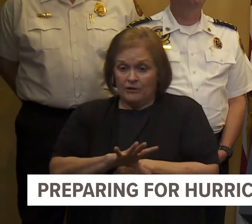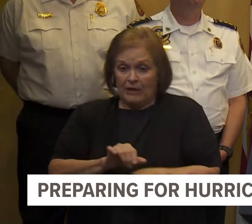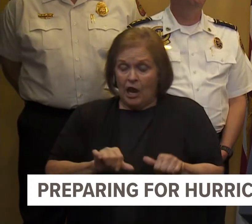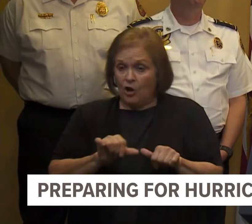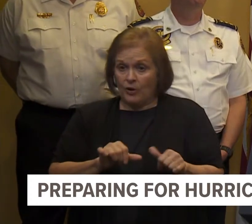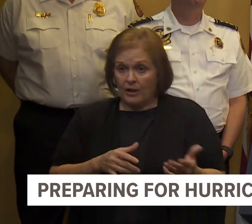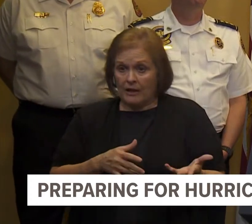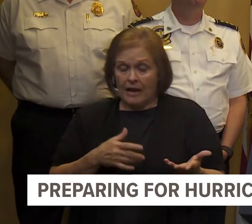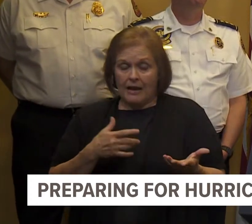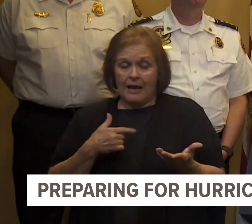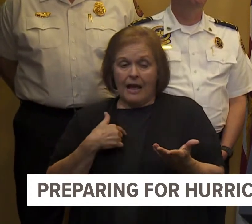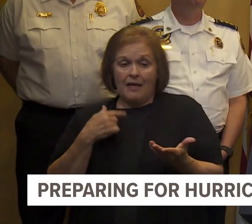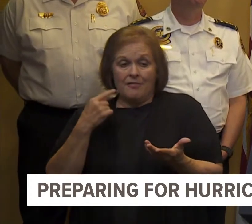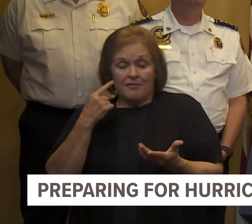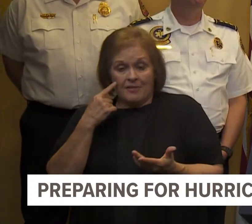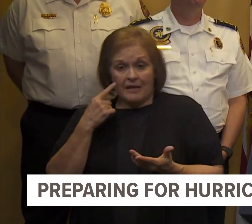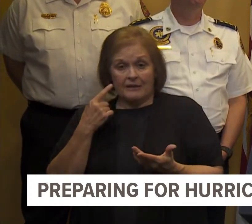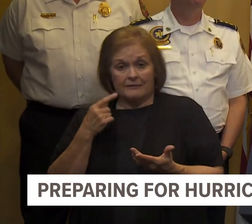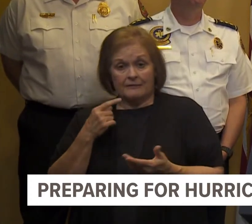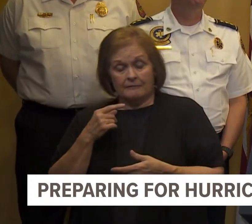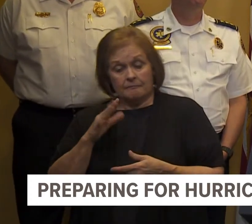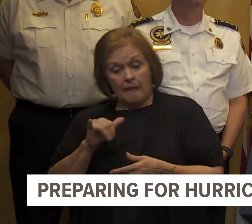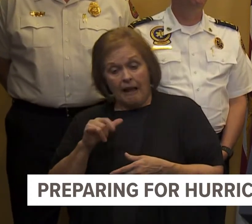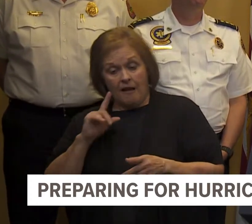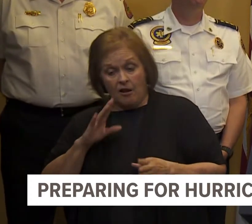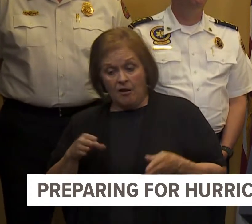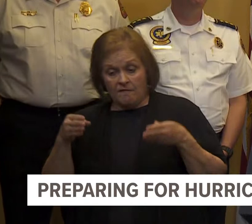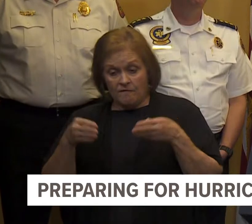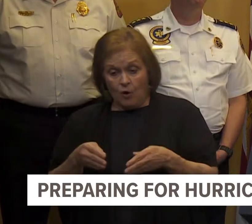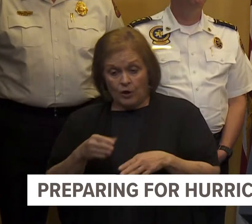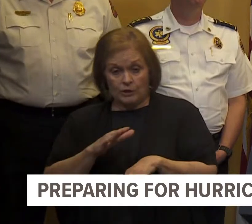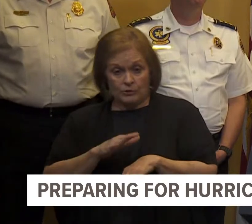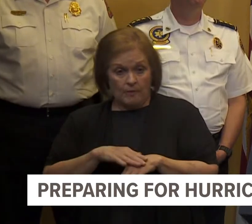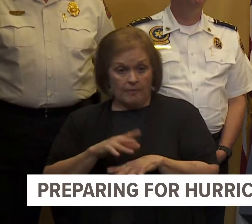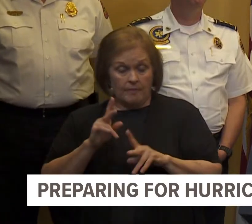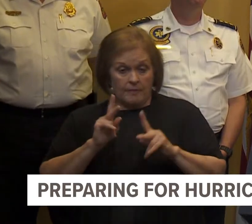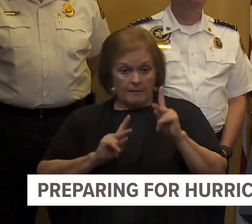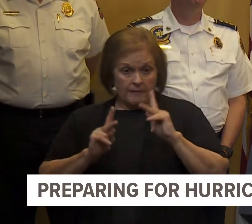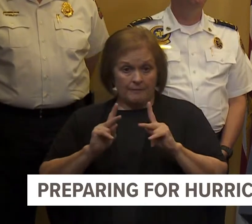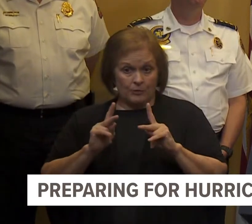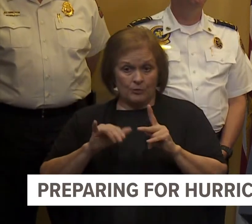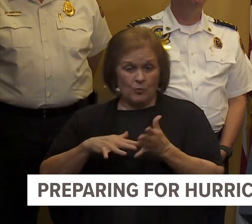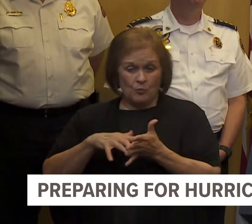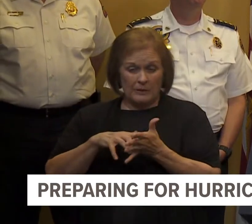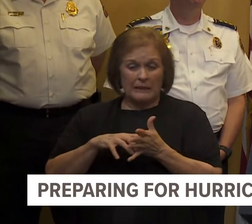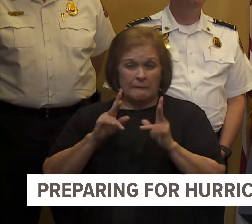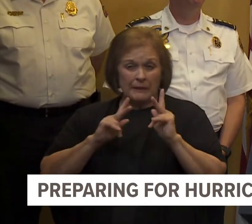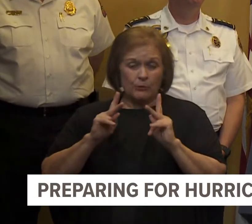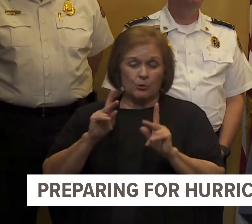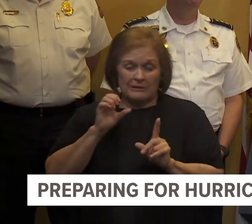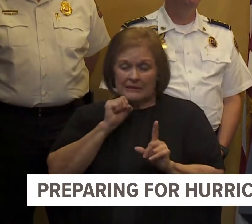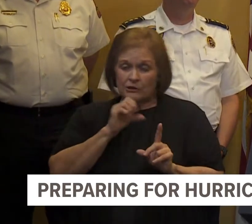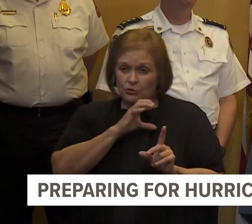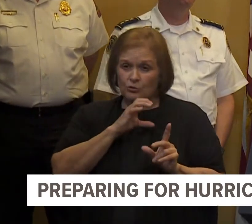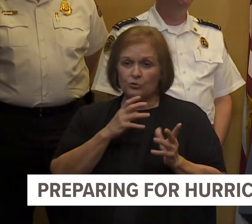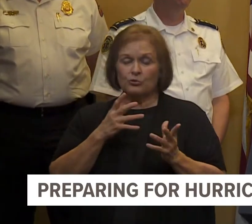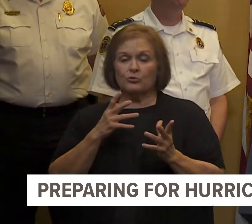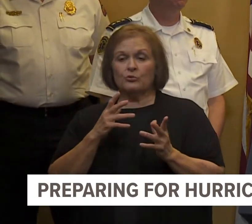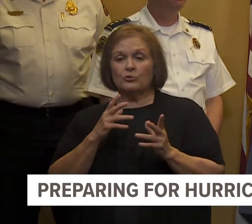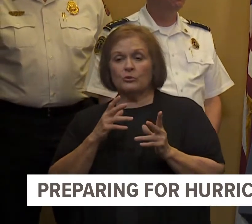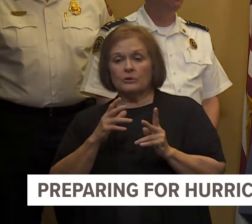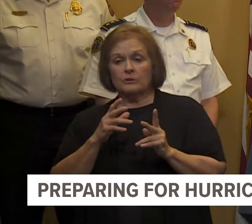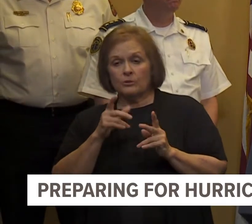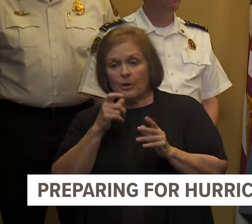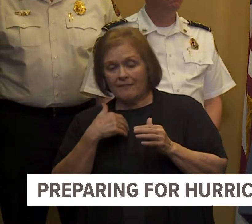said, I think that by focusing on the population, vulnerable population, seniors, those with functional